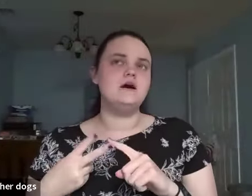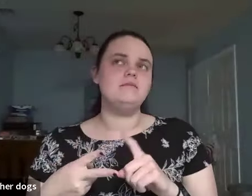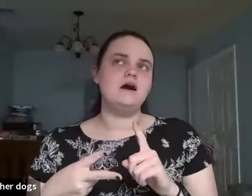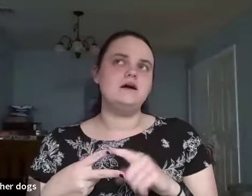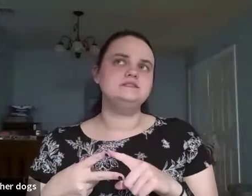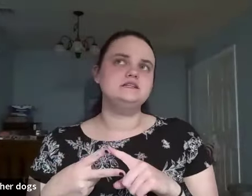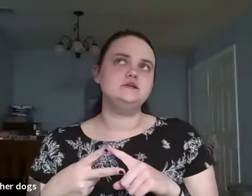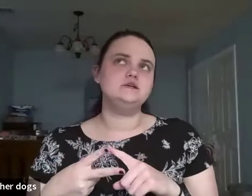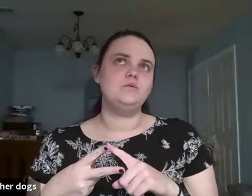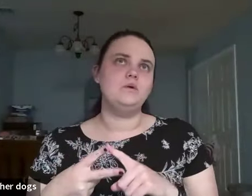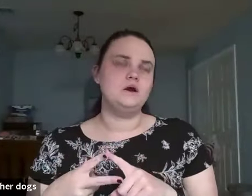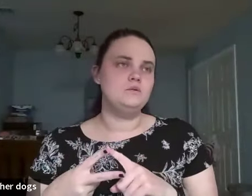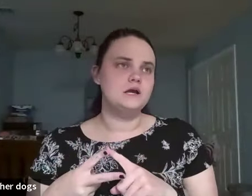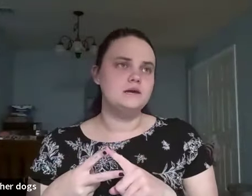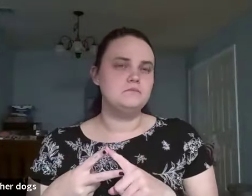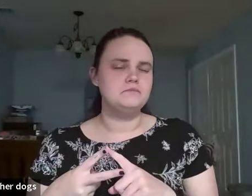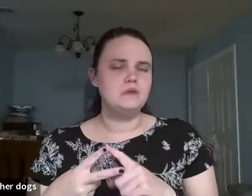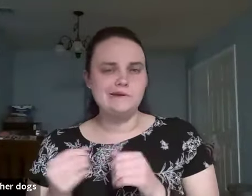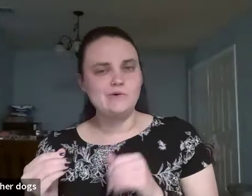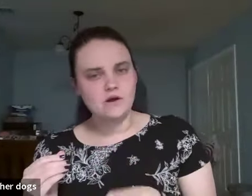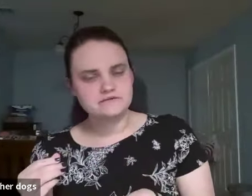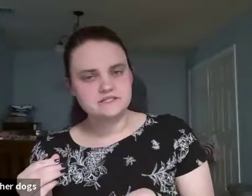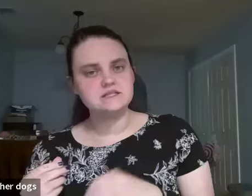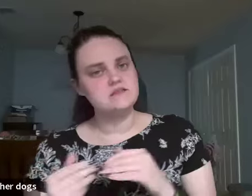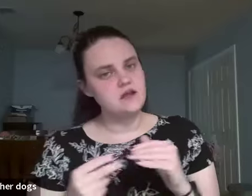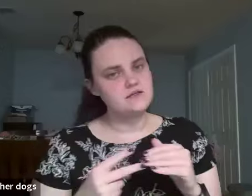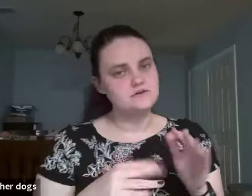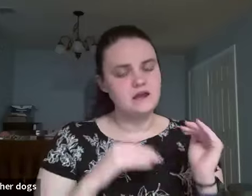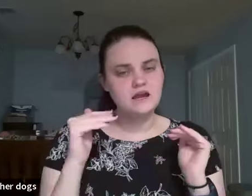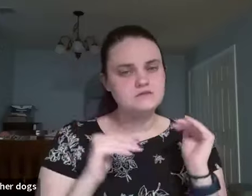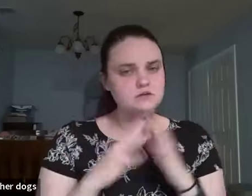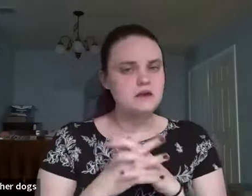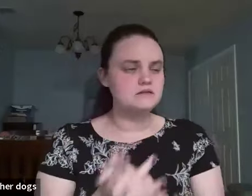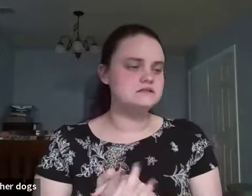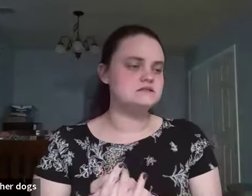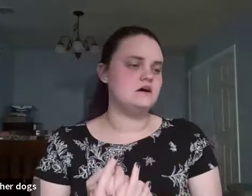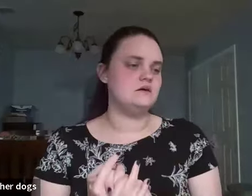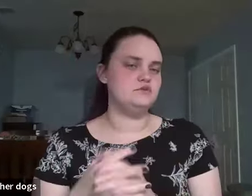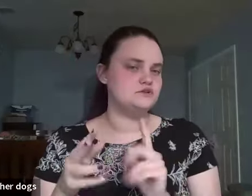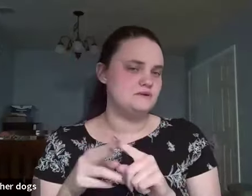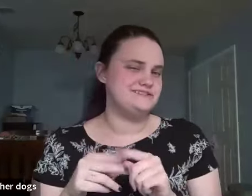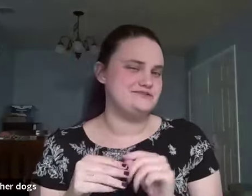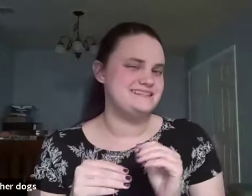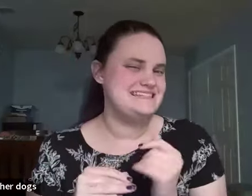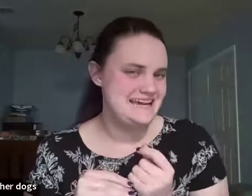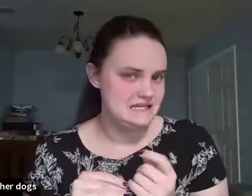it. I've seen one way a bit more often than the other. They kind of have a good balance, but there is one I do see slightly